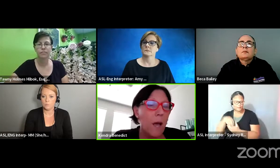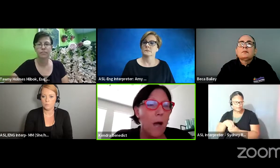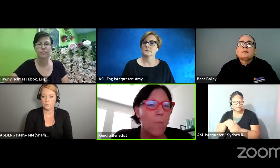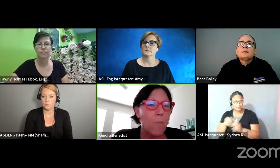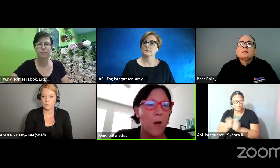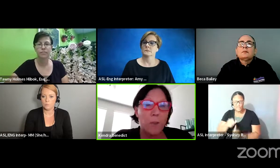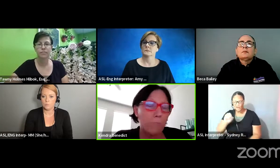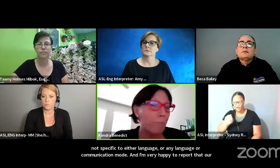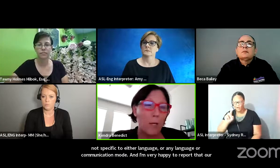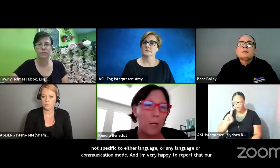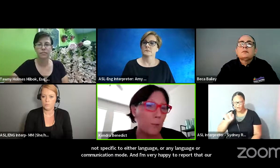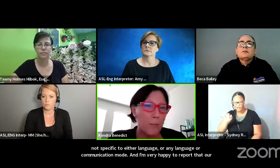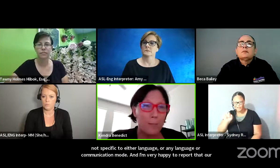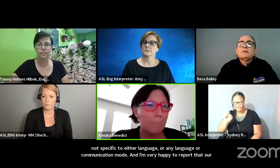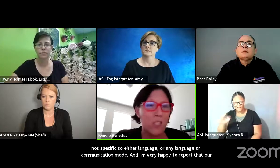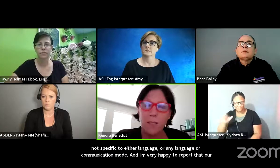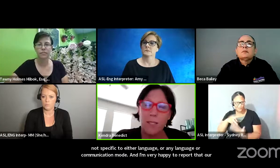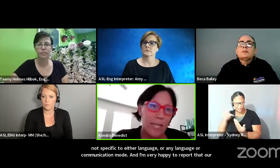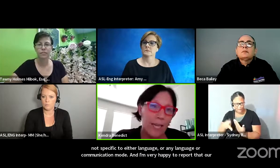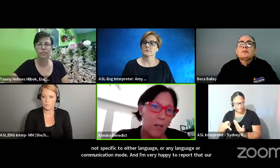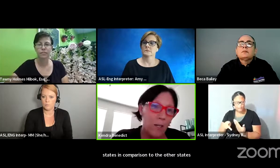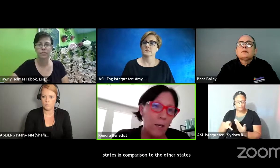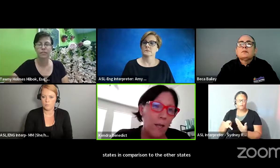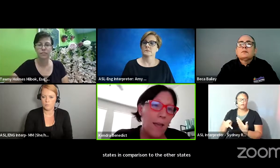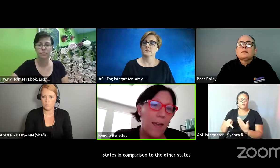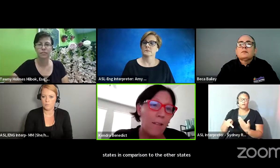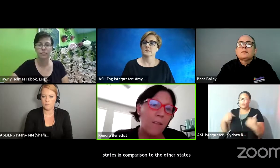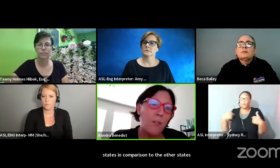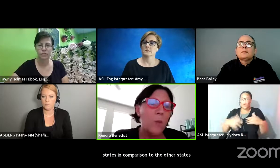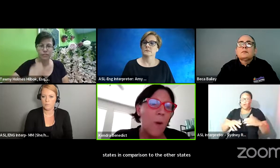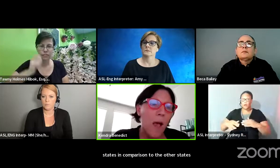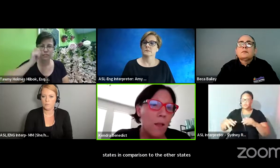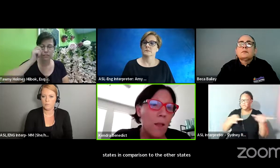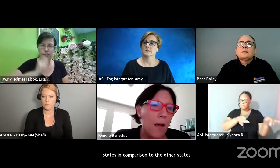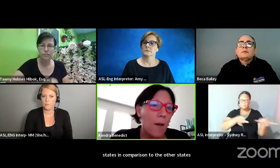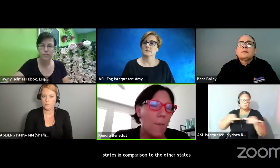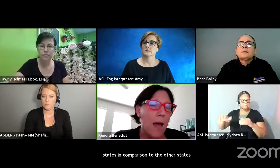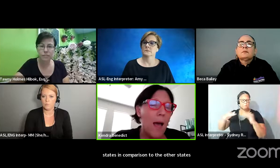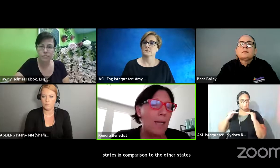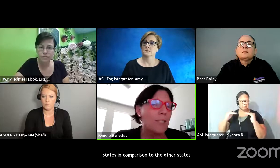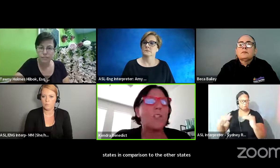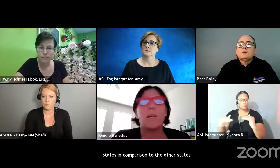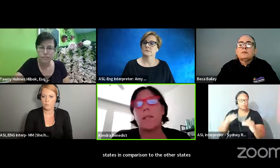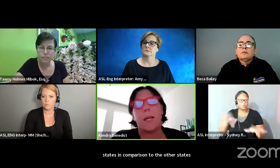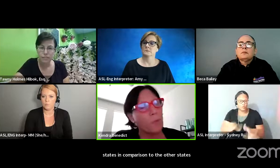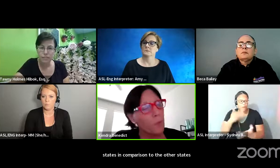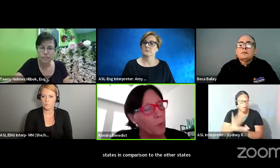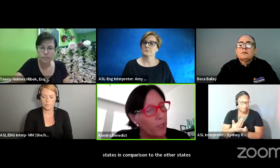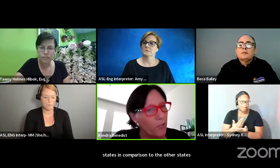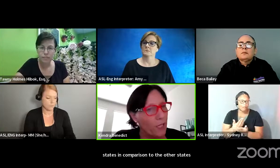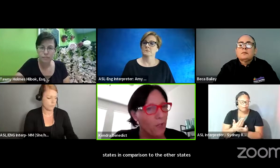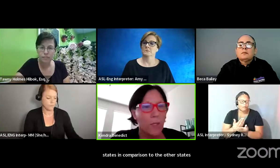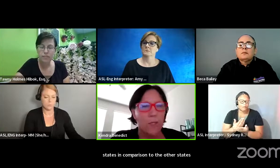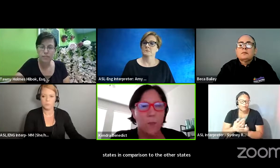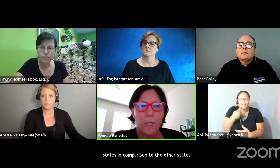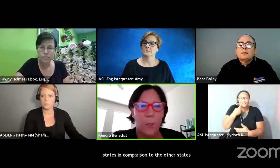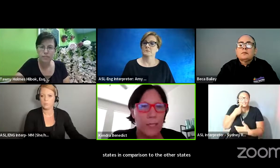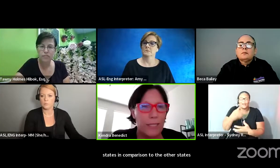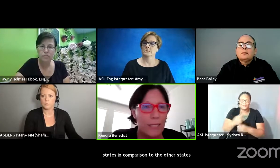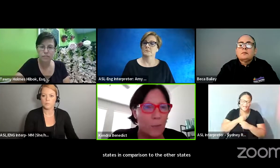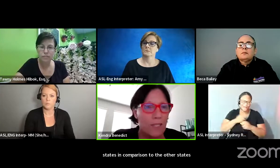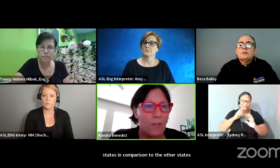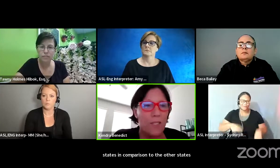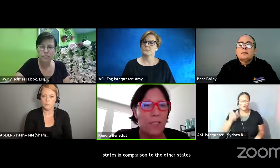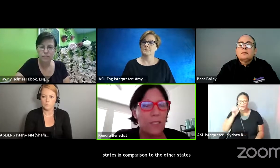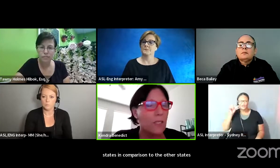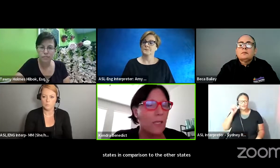Odyssey, are doing just as they are, and they're doing well. I just got the report yesterday, so I don't want to go